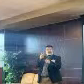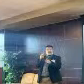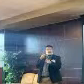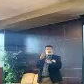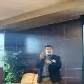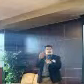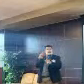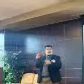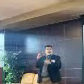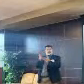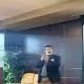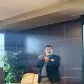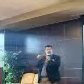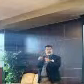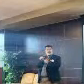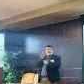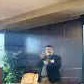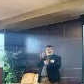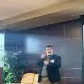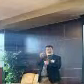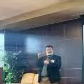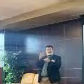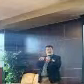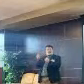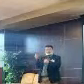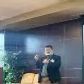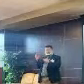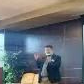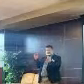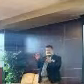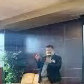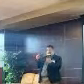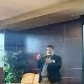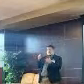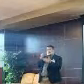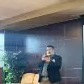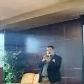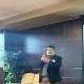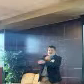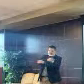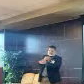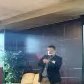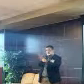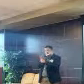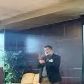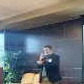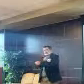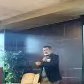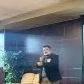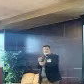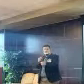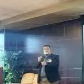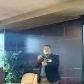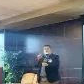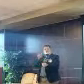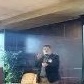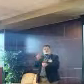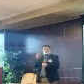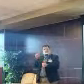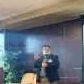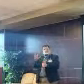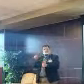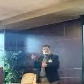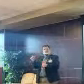service series at 47%. Compared to Tennessee, partially vaccinated, fully vaccinated, we're at